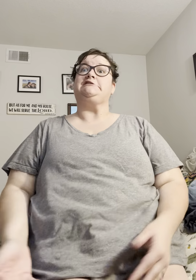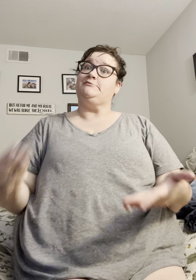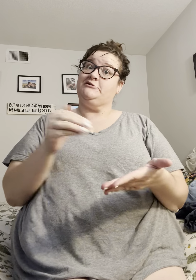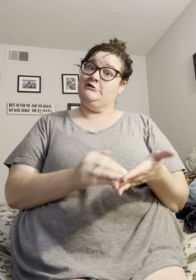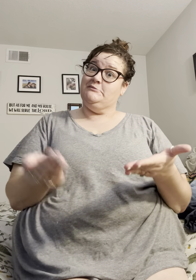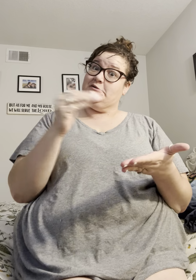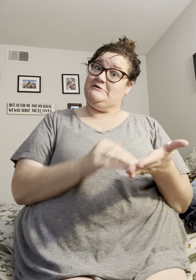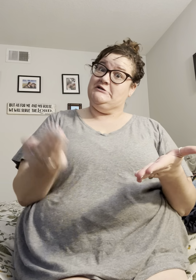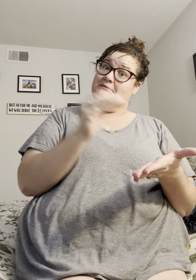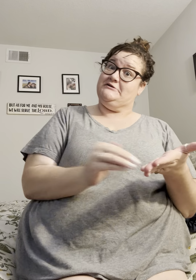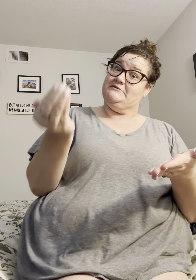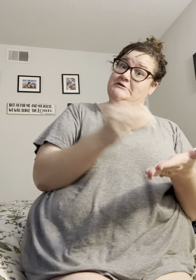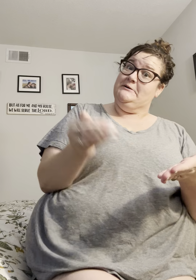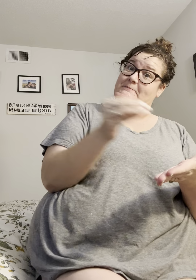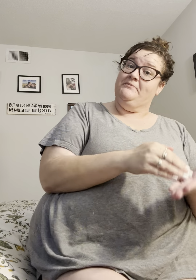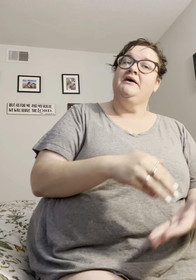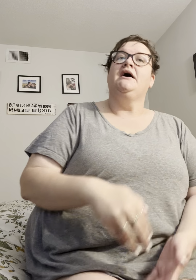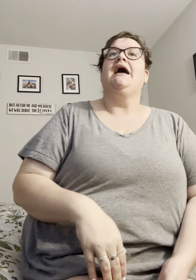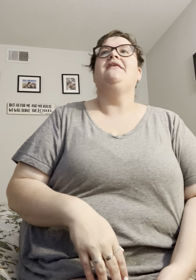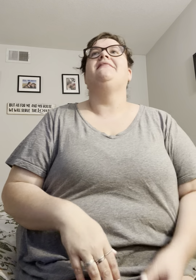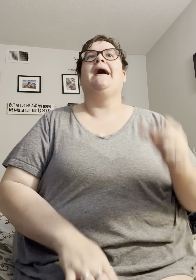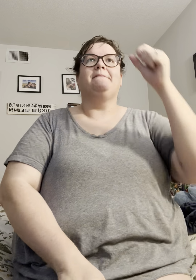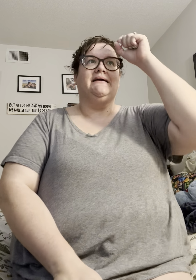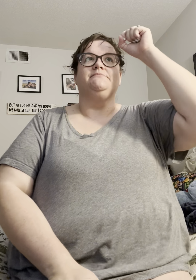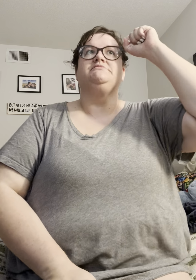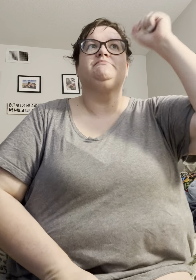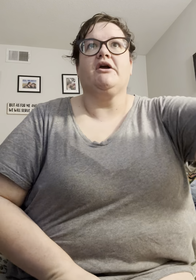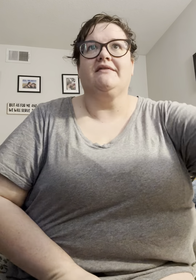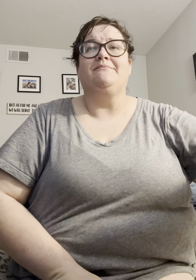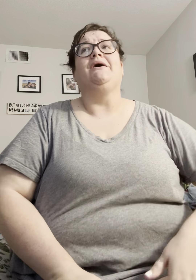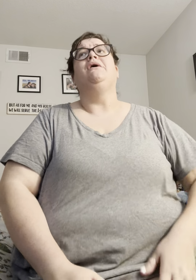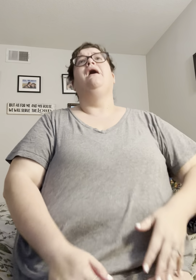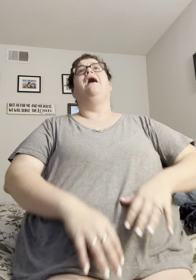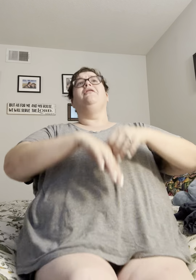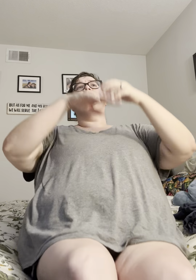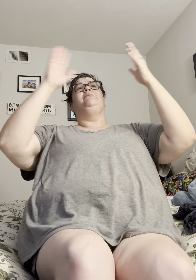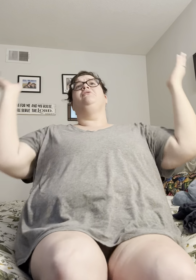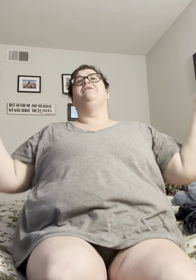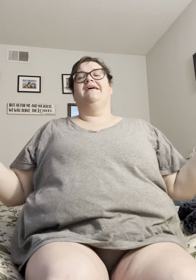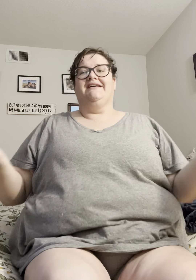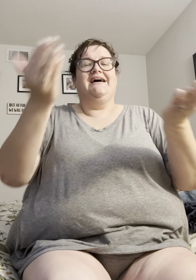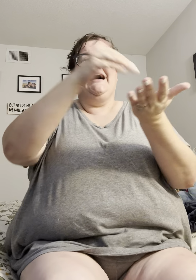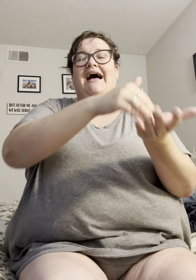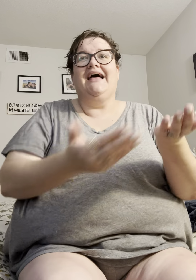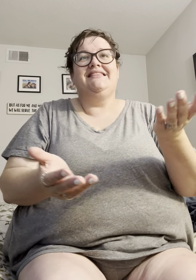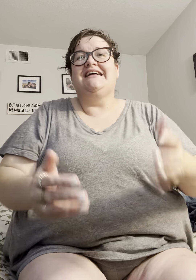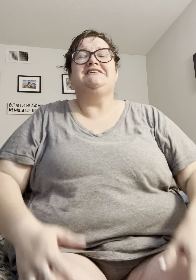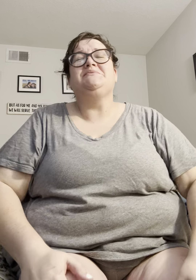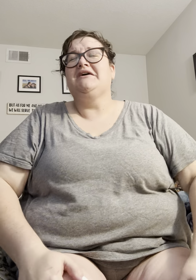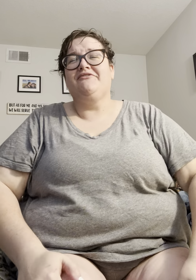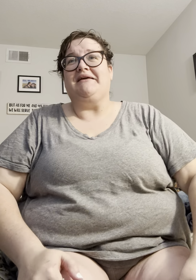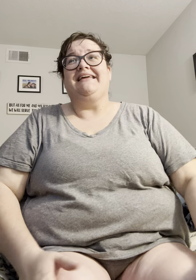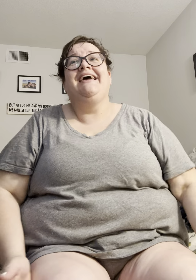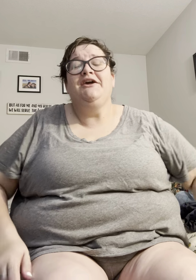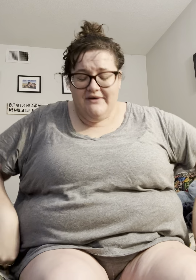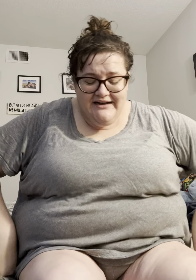chips and dip, chips and dip, chips and dip. And then that might spark them. Now, other people are like, that doesn't work for me. Okay, great. I'm